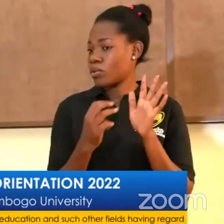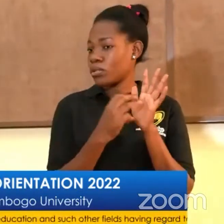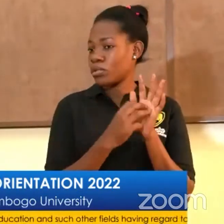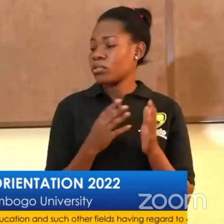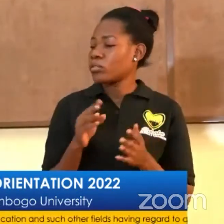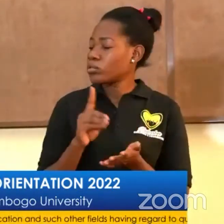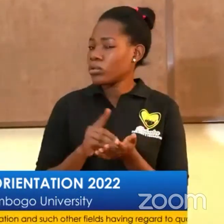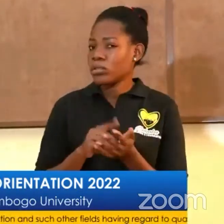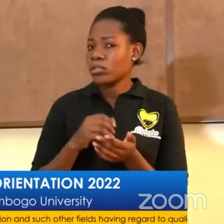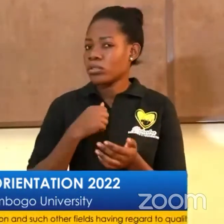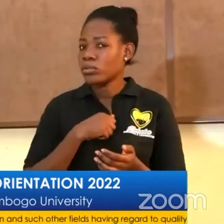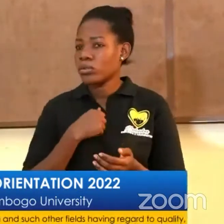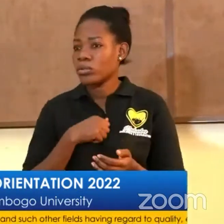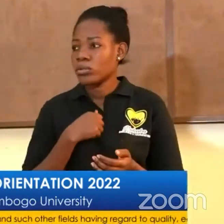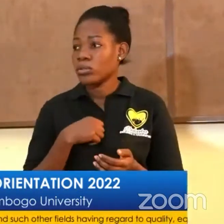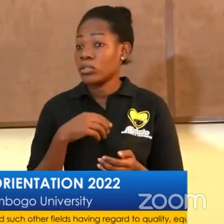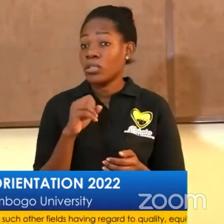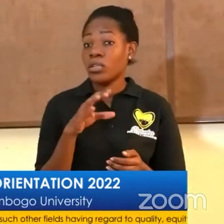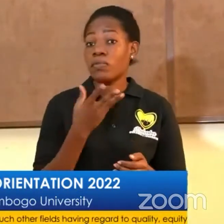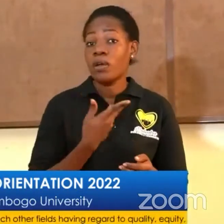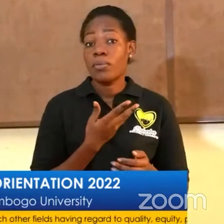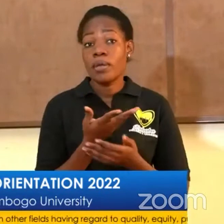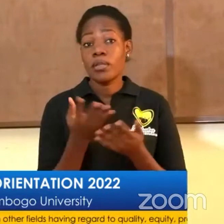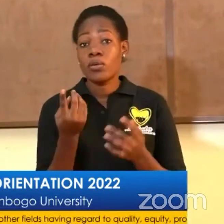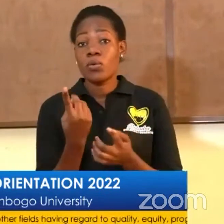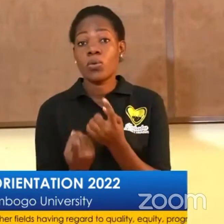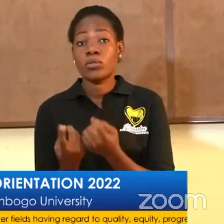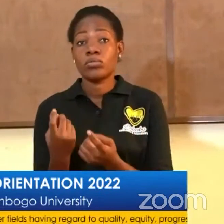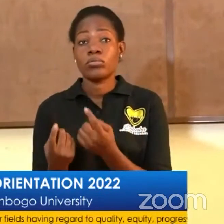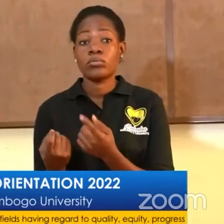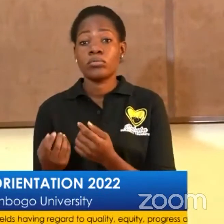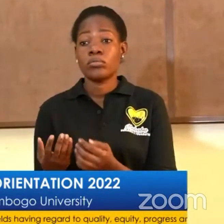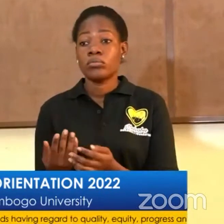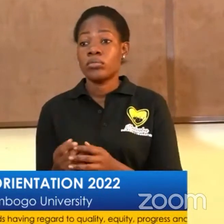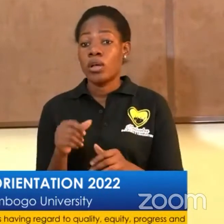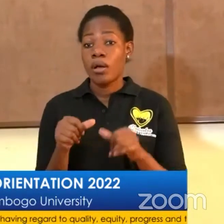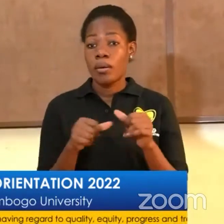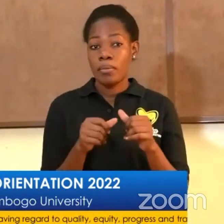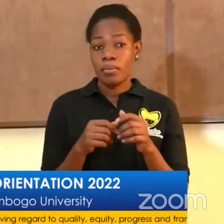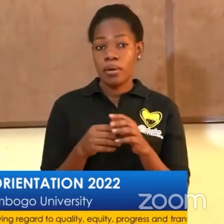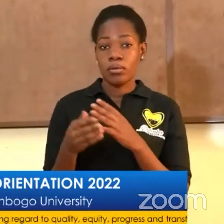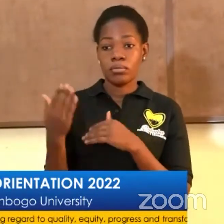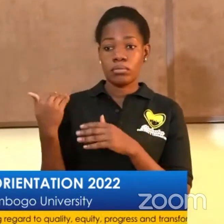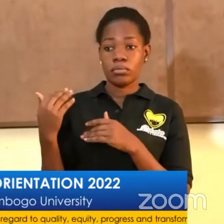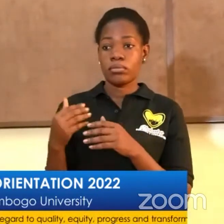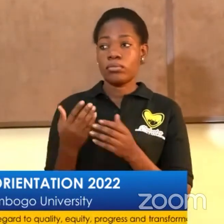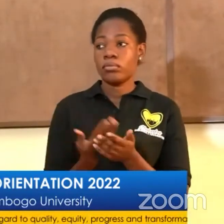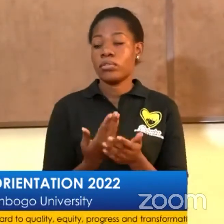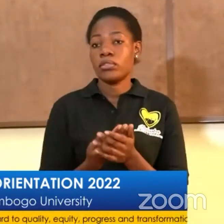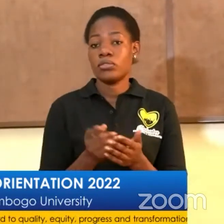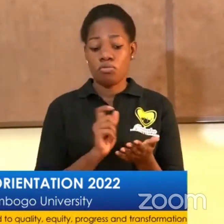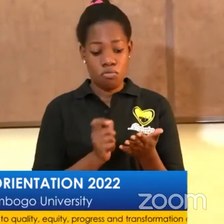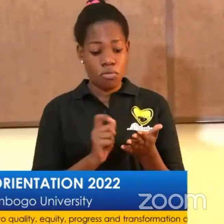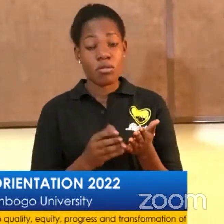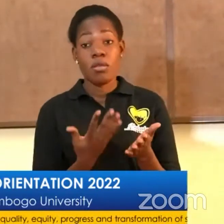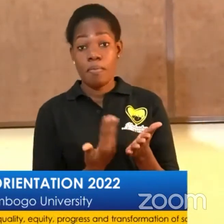please. Those who have questions arising from what he has told us, you can be writing on the papers, and the mentors will